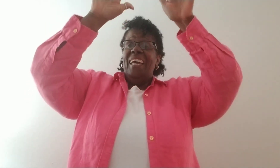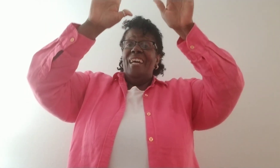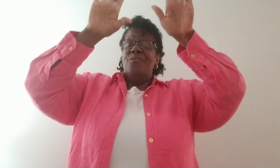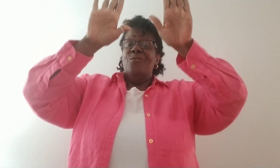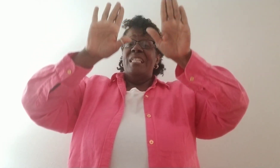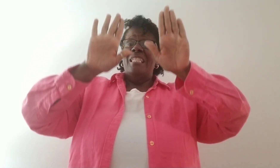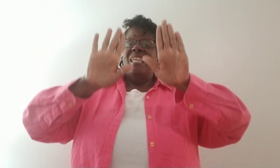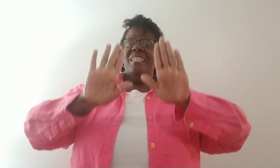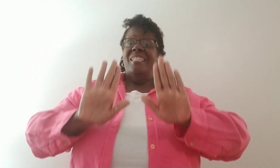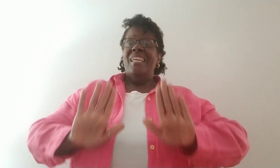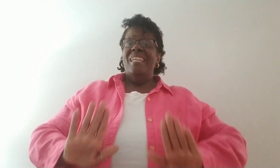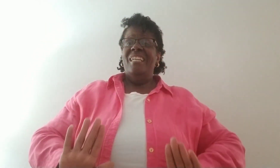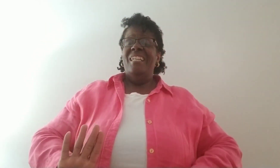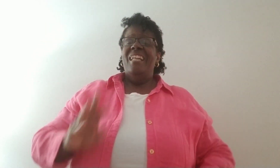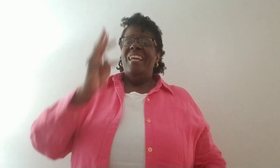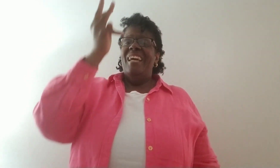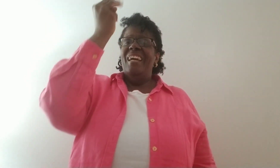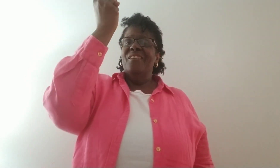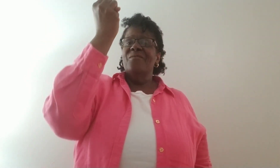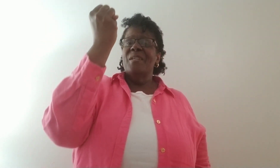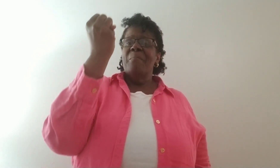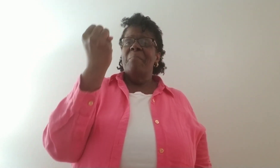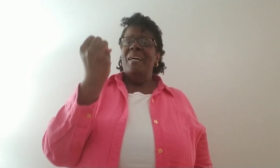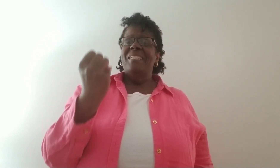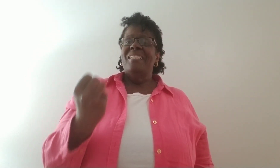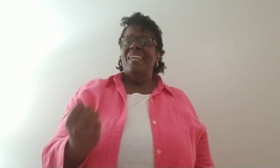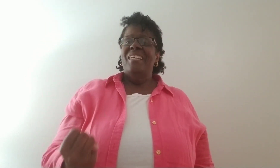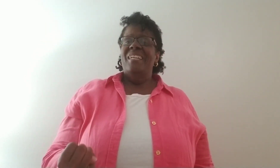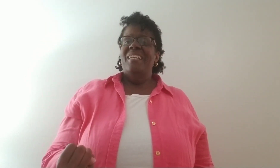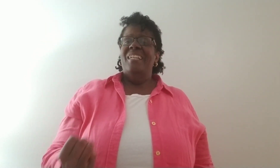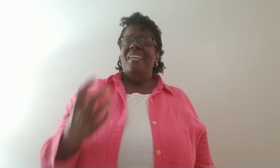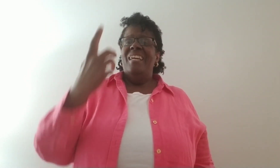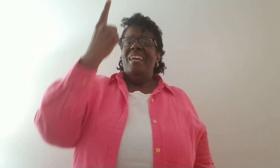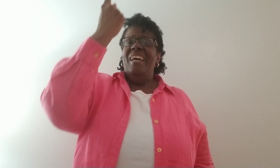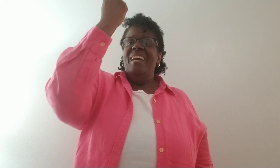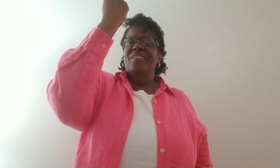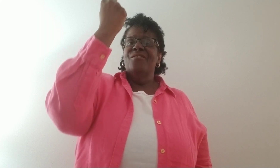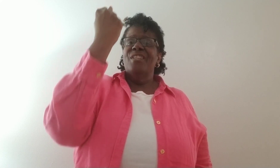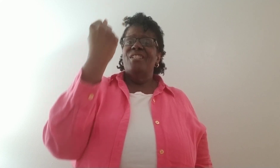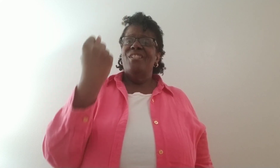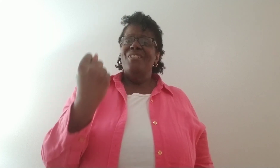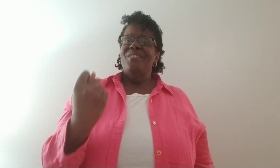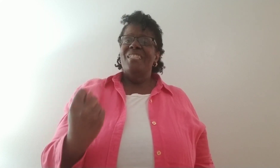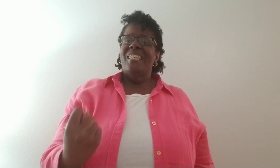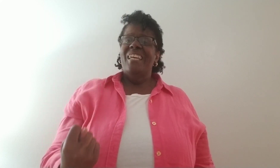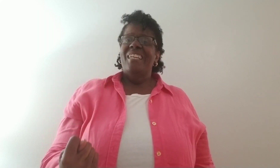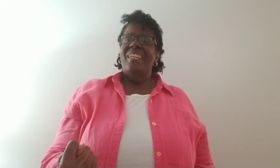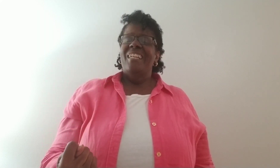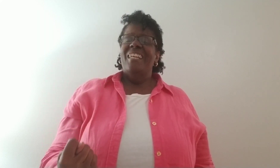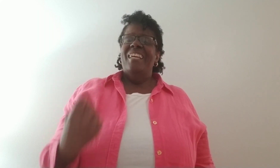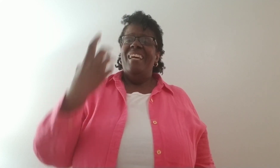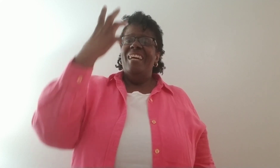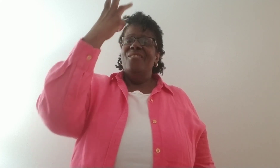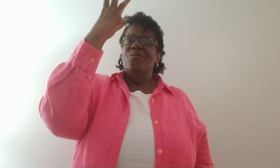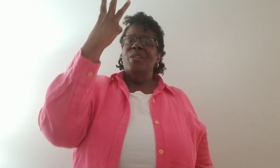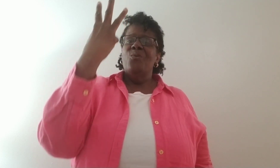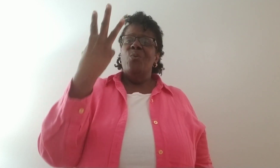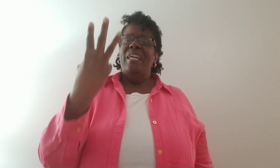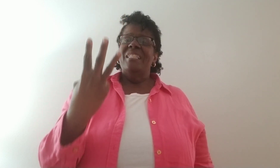Every Sunday, every Monday, every Tuesday, every